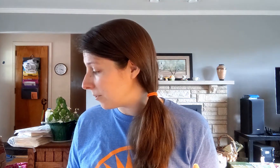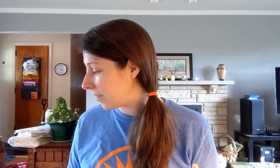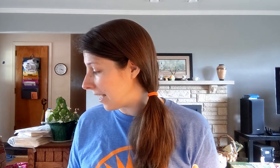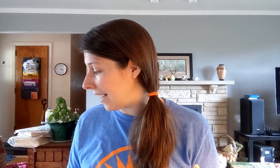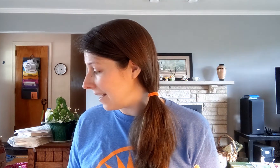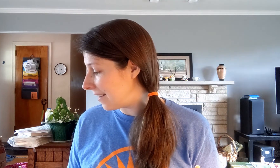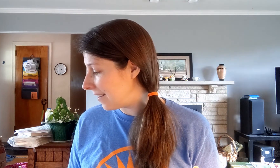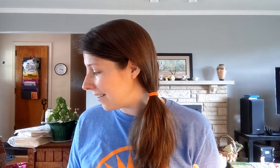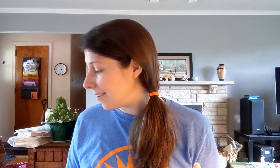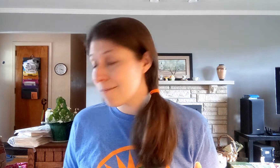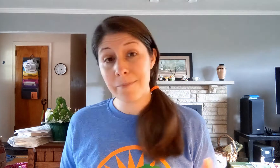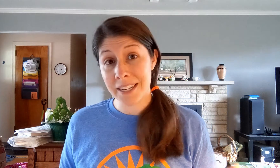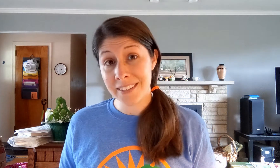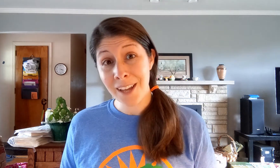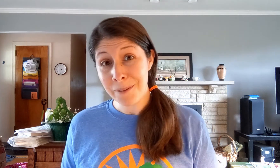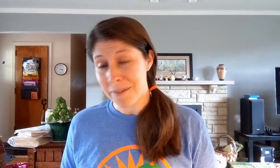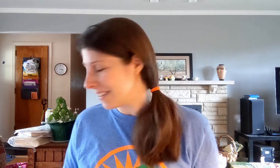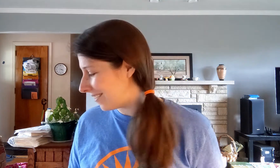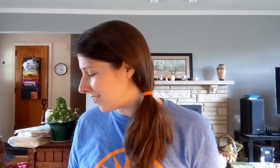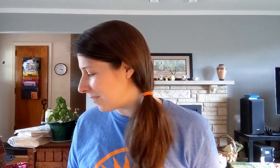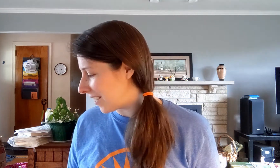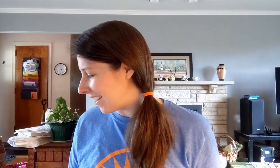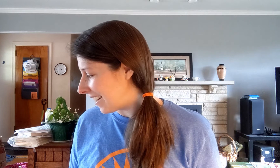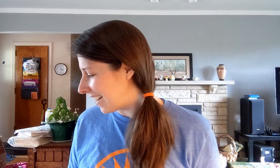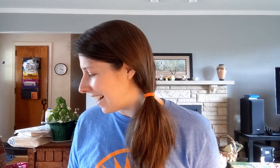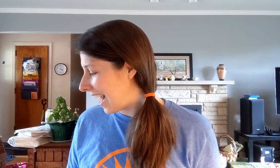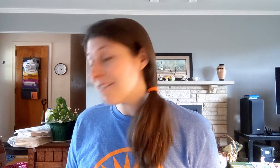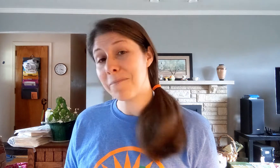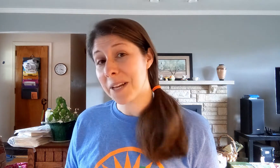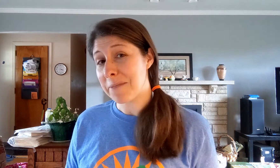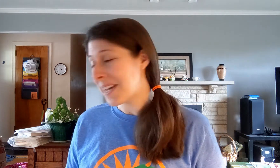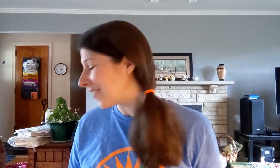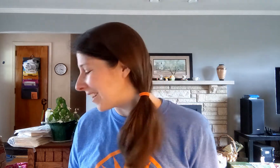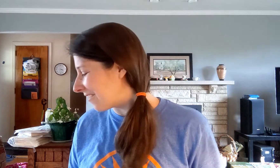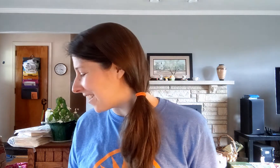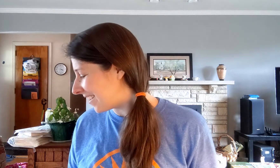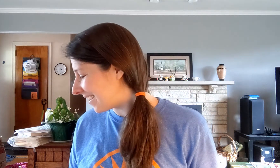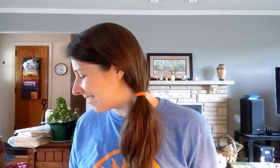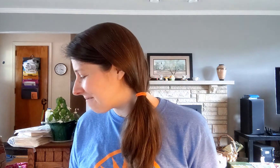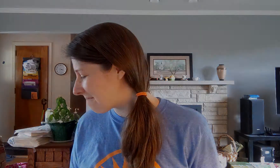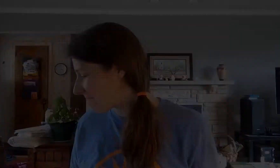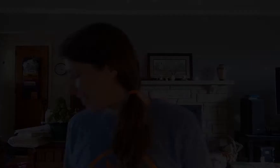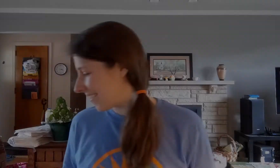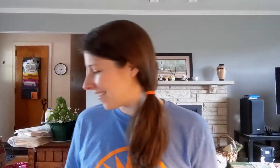to play Buddy's accompaniment so that we can have him playing the piano along with us.